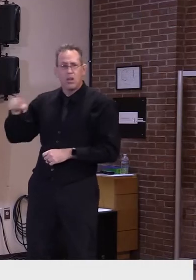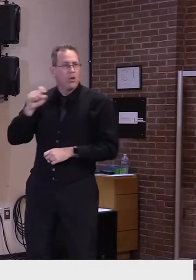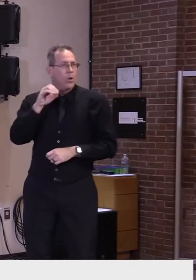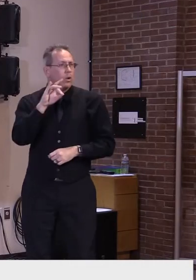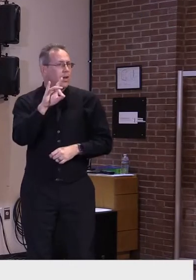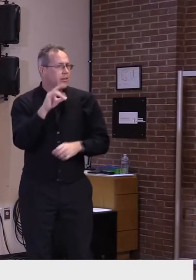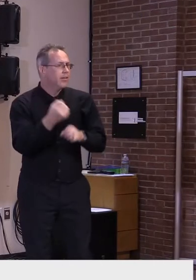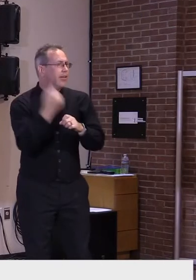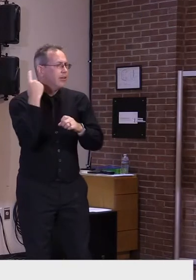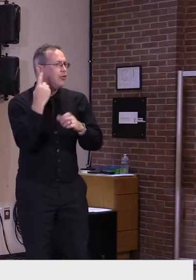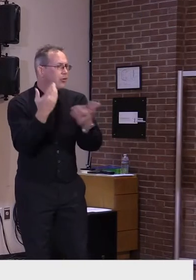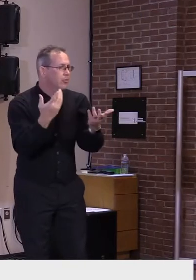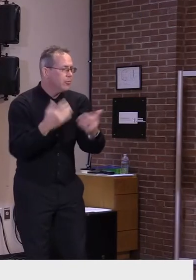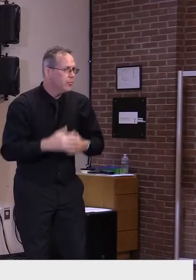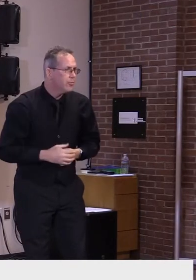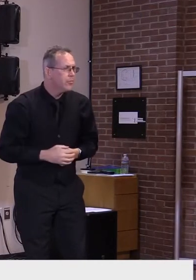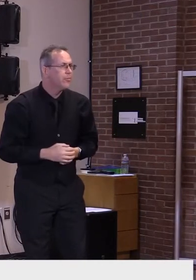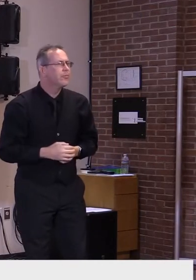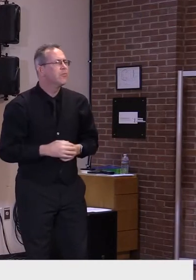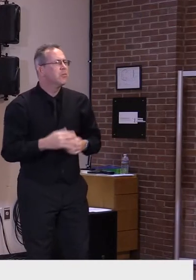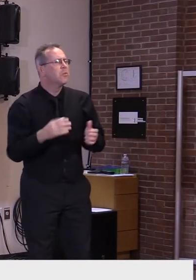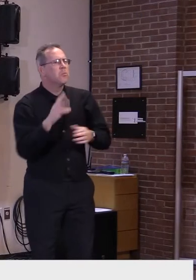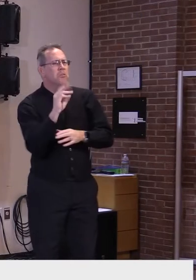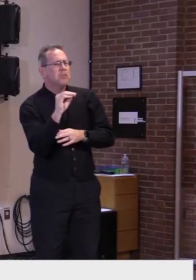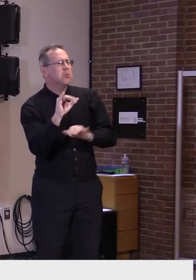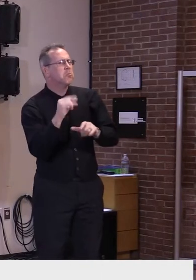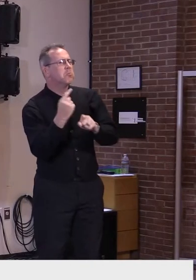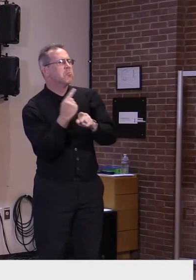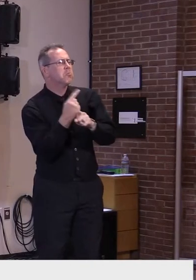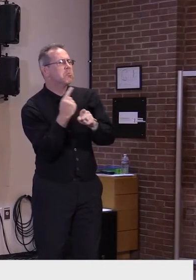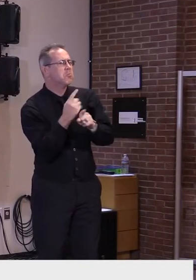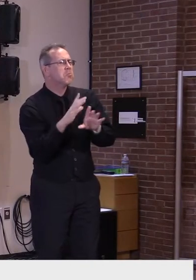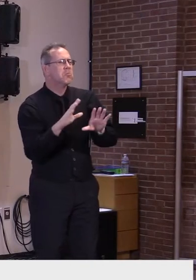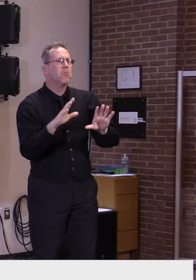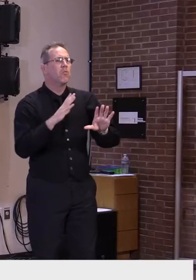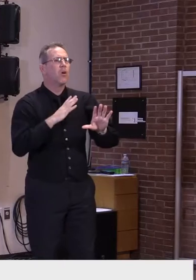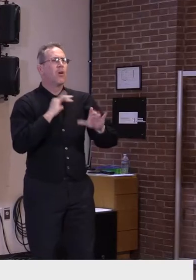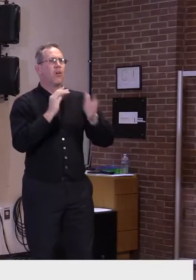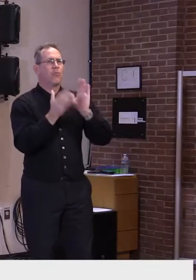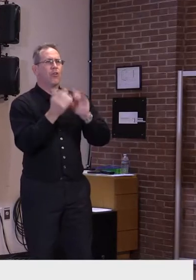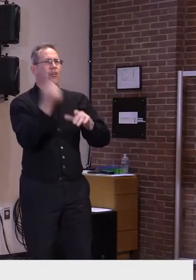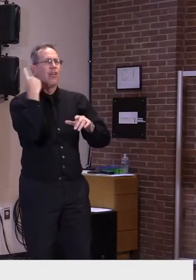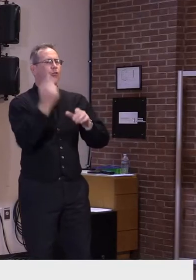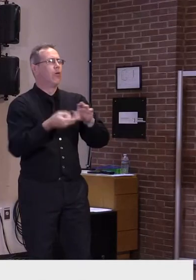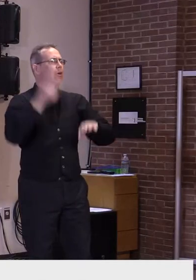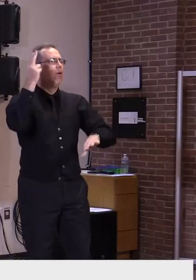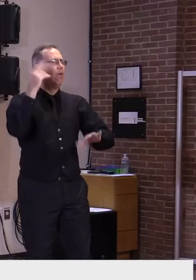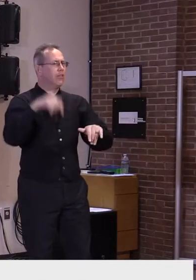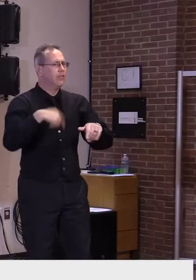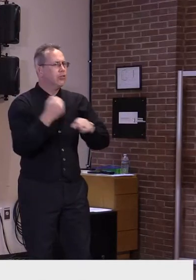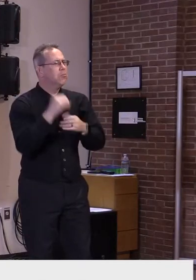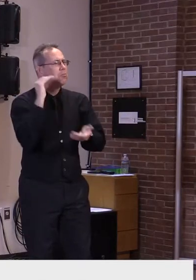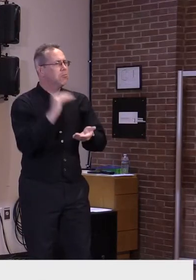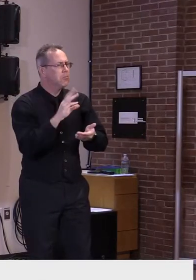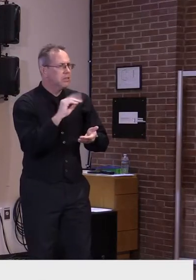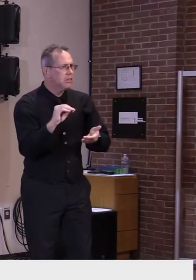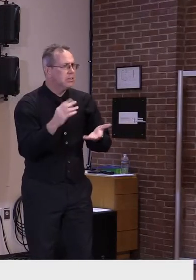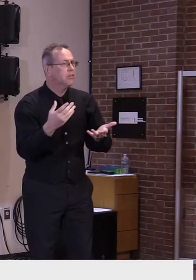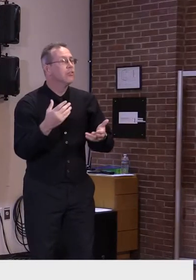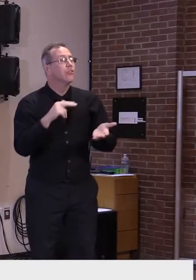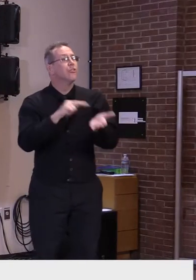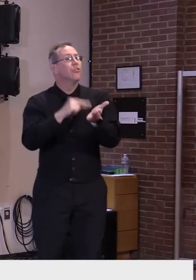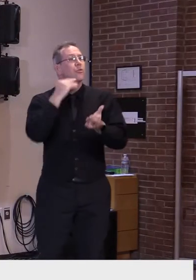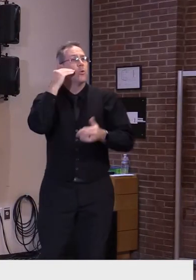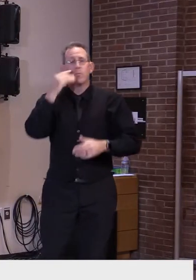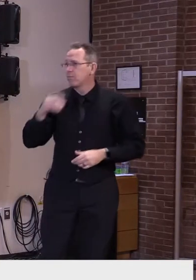throughout much of the fall semester. So good to see things quiet on that front. Looking at the long-term care facility chart, you'll see